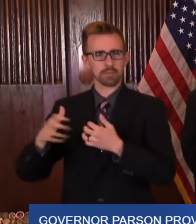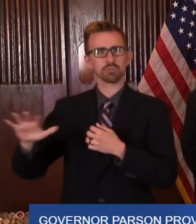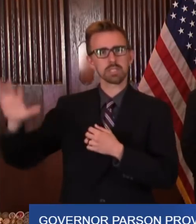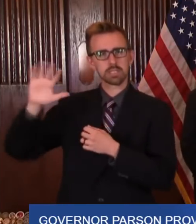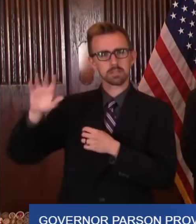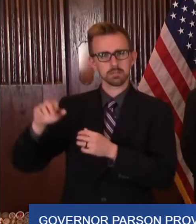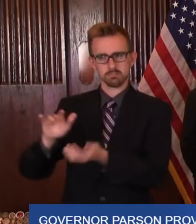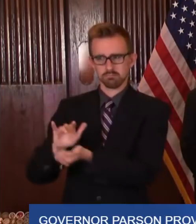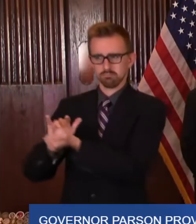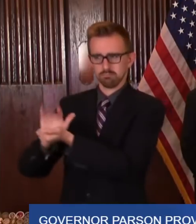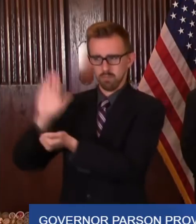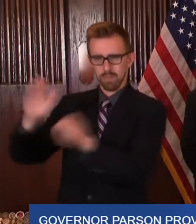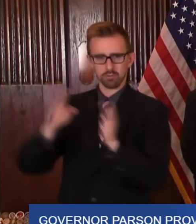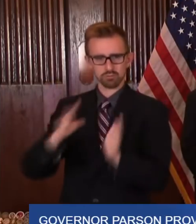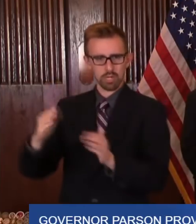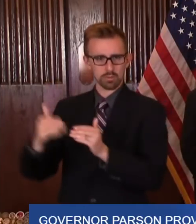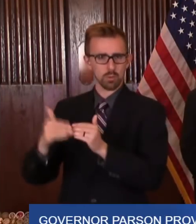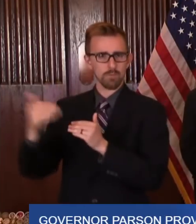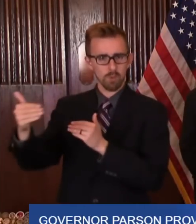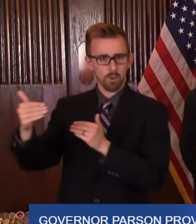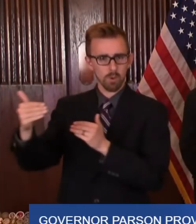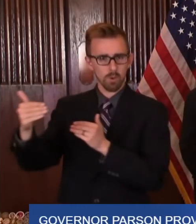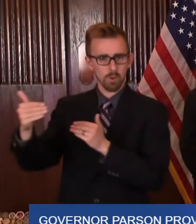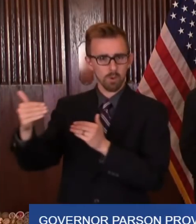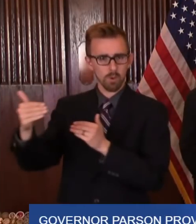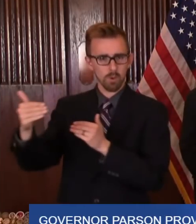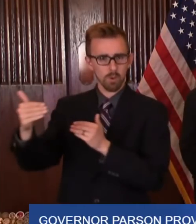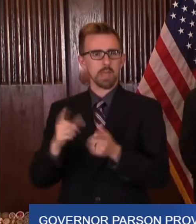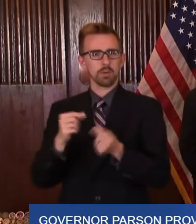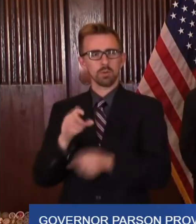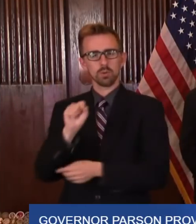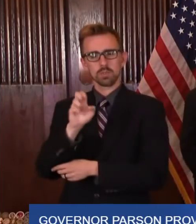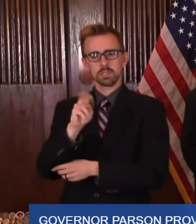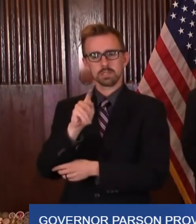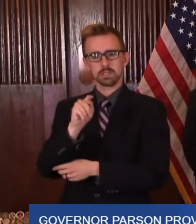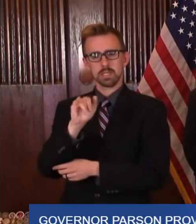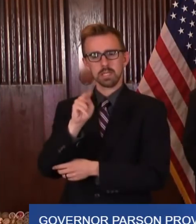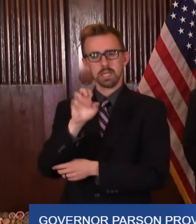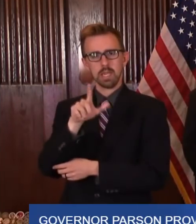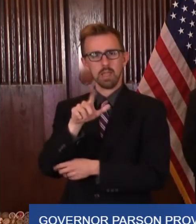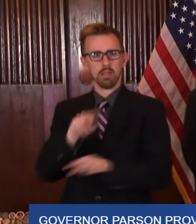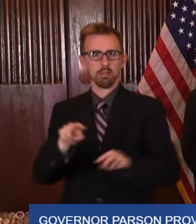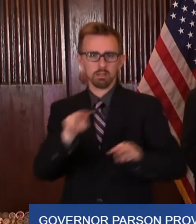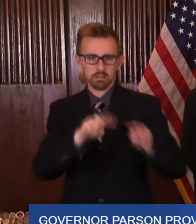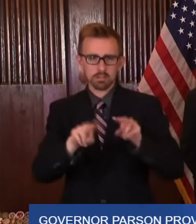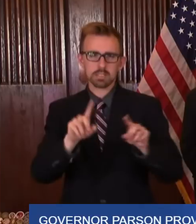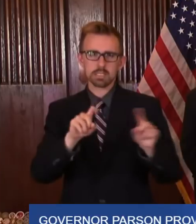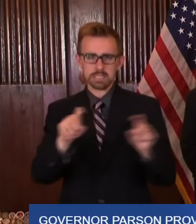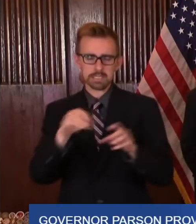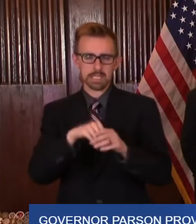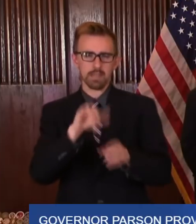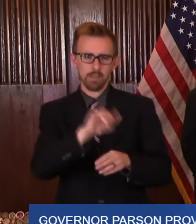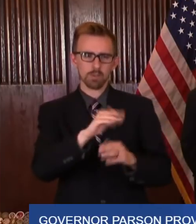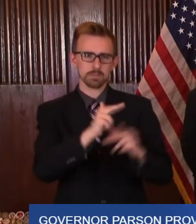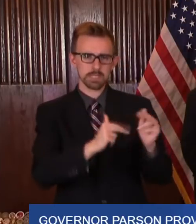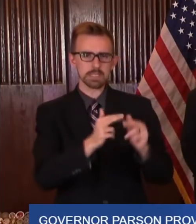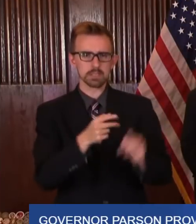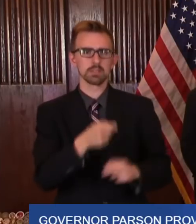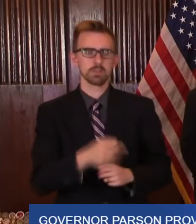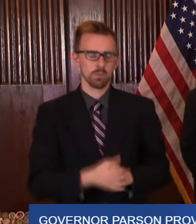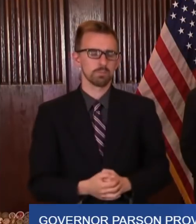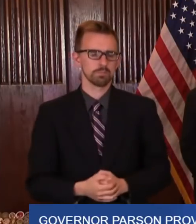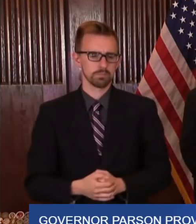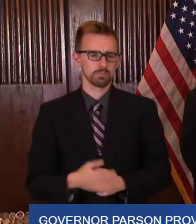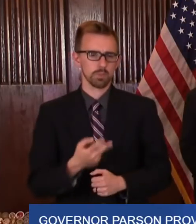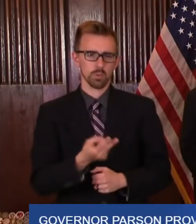at strategies going forward to do what we call sentinel or surveillance testing in those facilities. So we'll be in